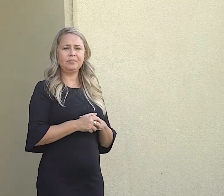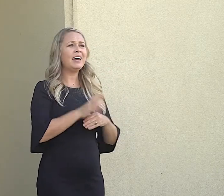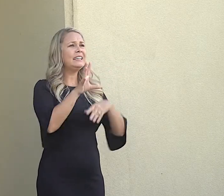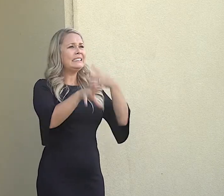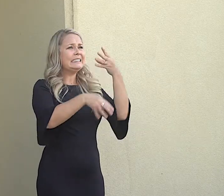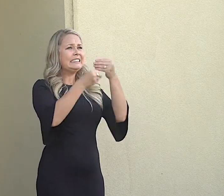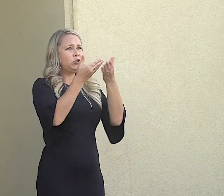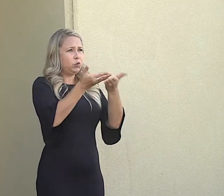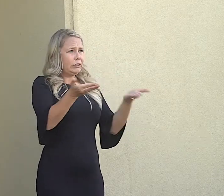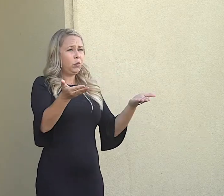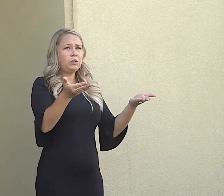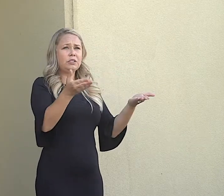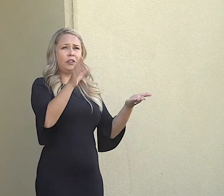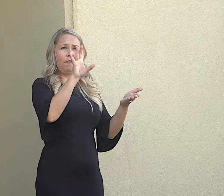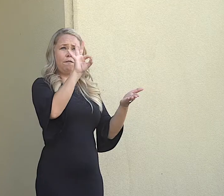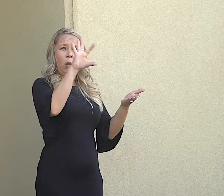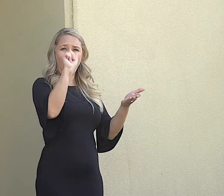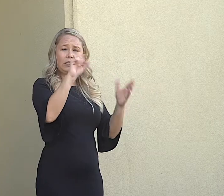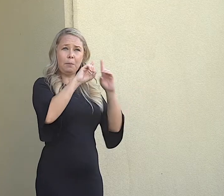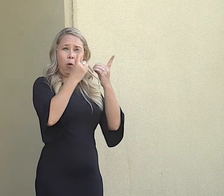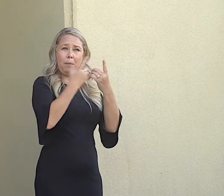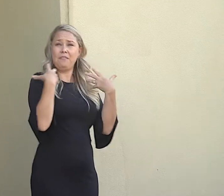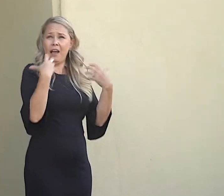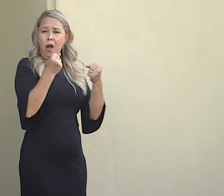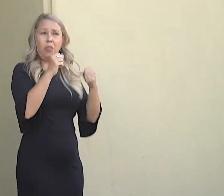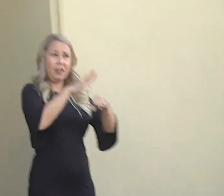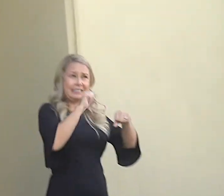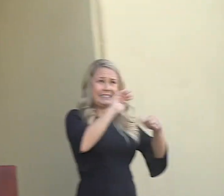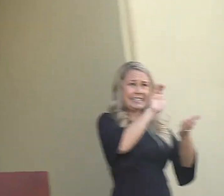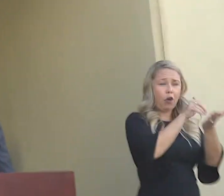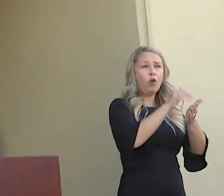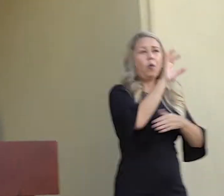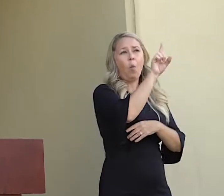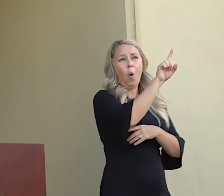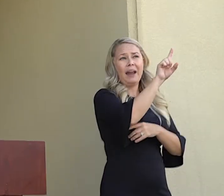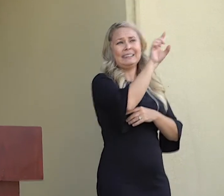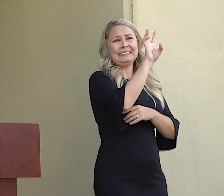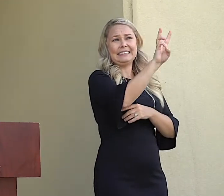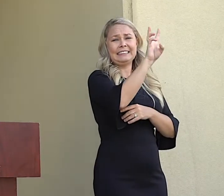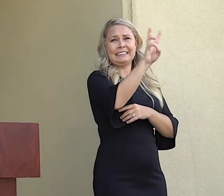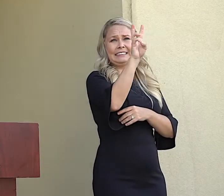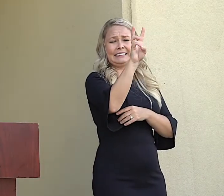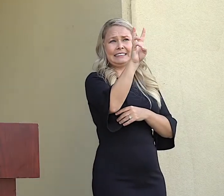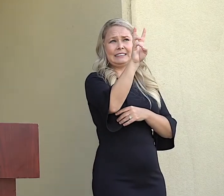additional resource, the Florida Department of Health call center can be reached at